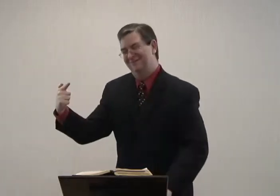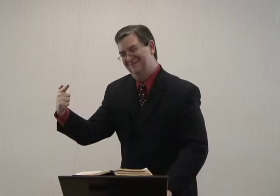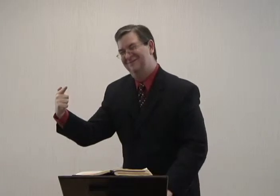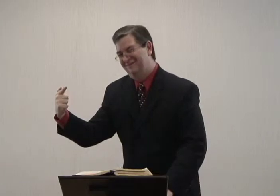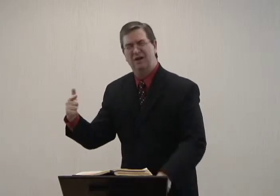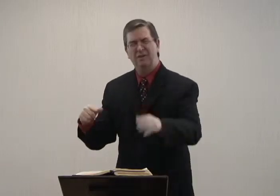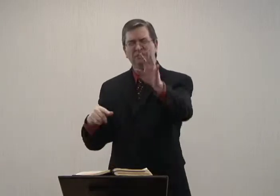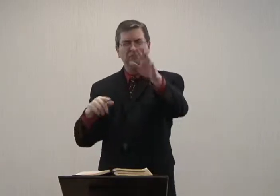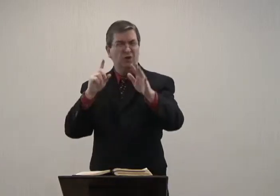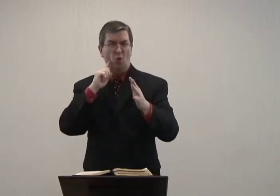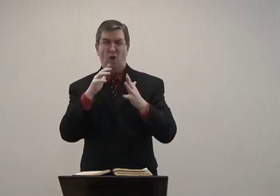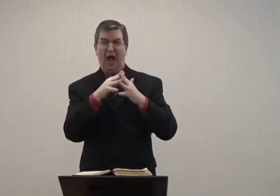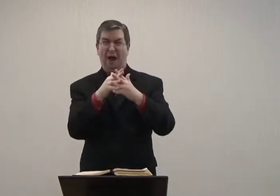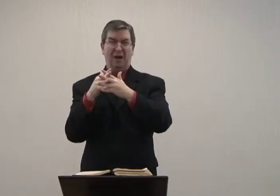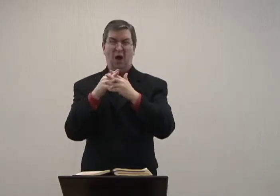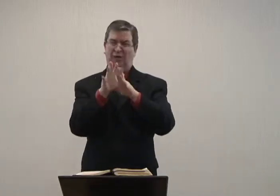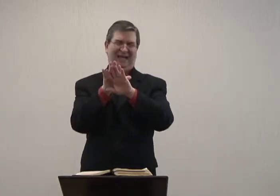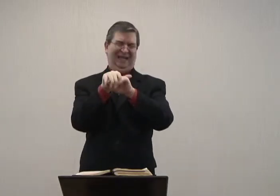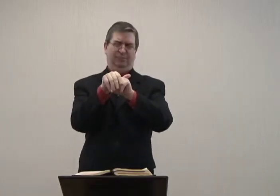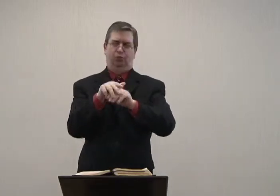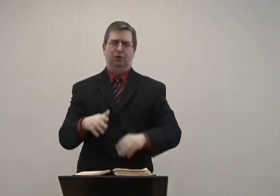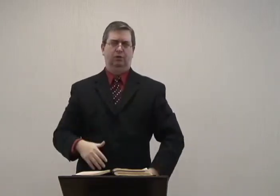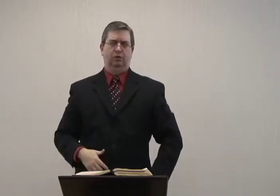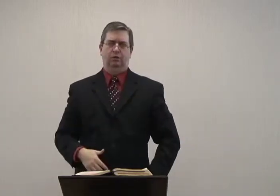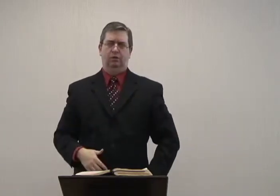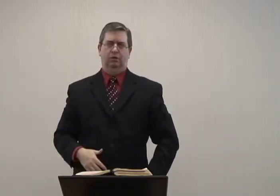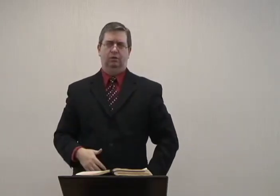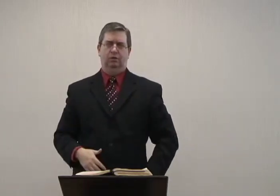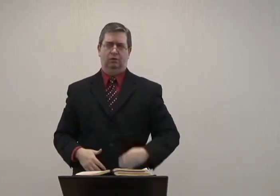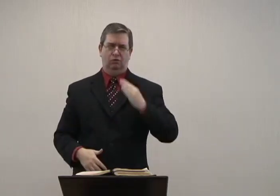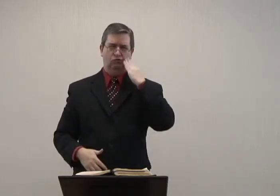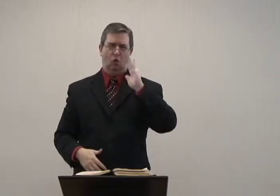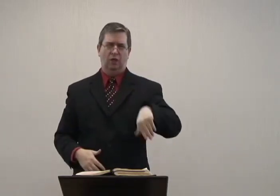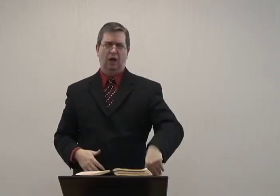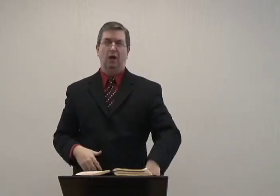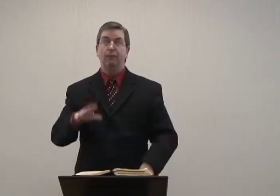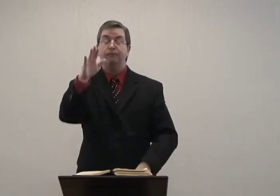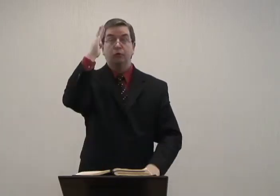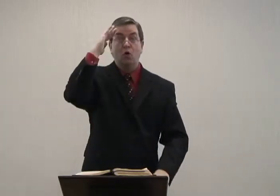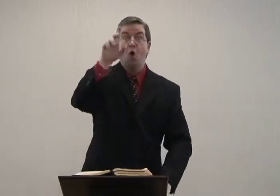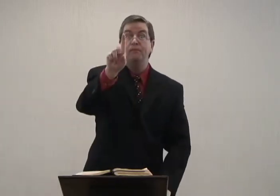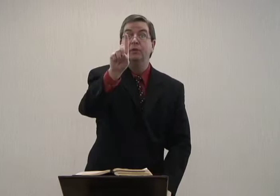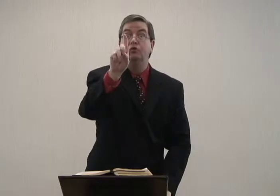drink. Like, wait, you have to be 21 before you can. America is full of hypocrites.